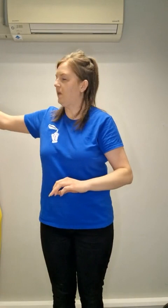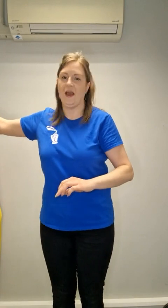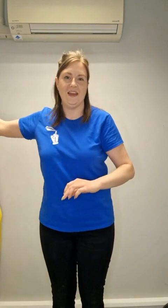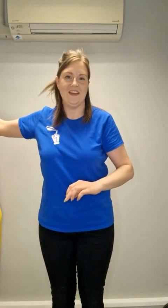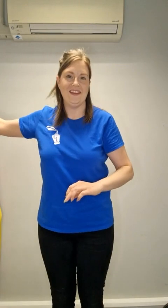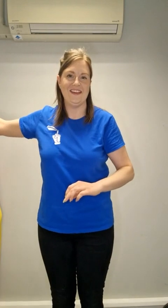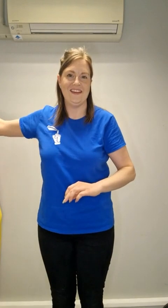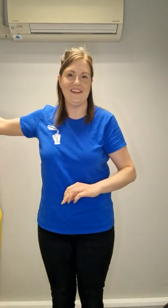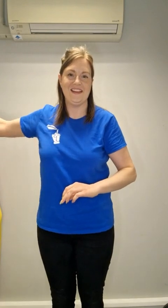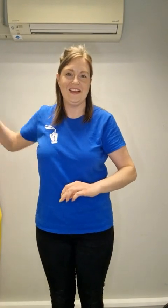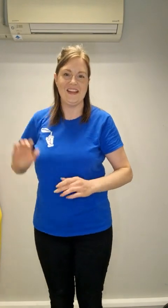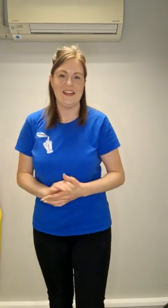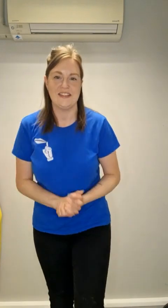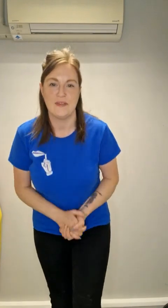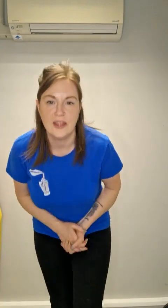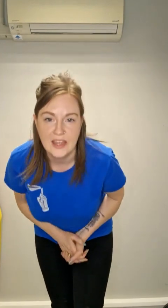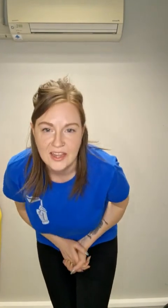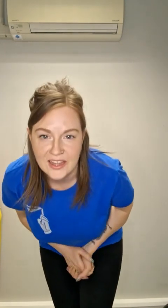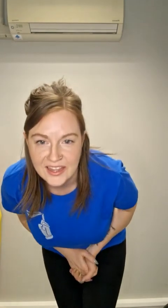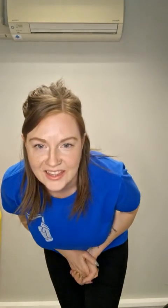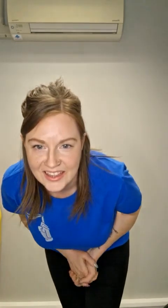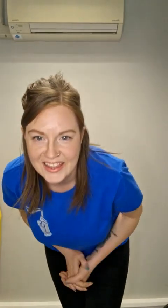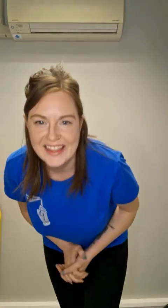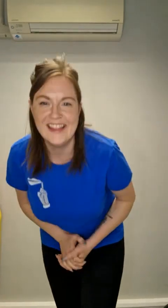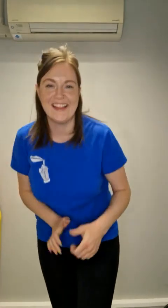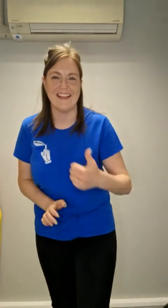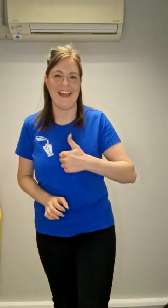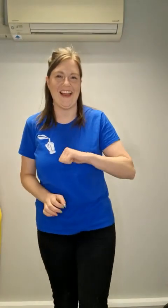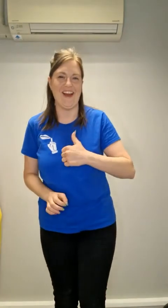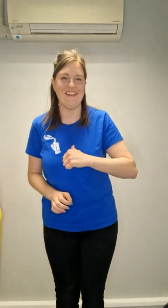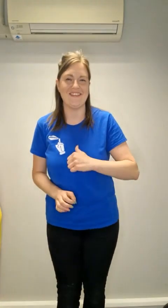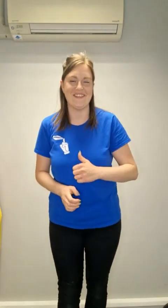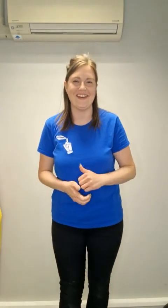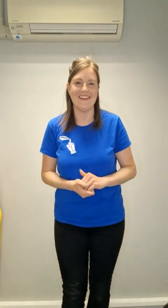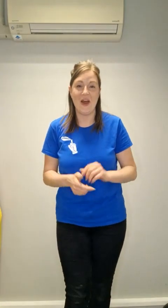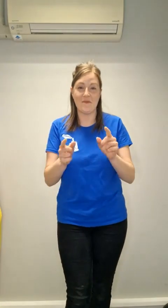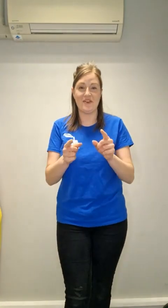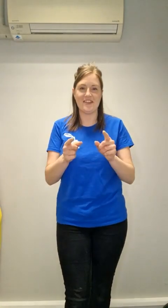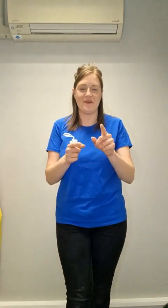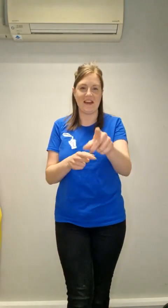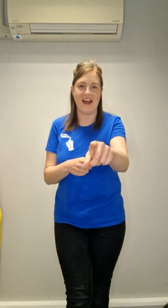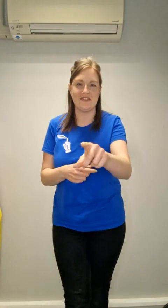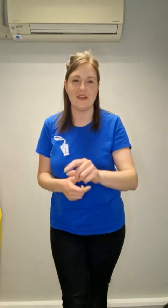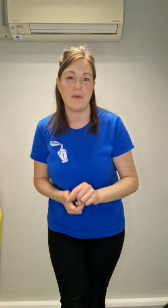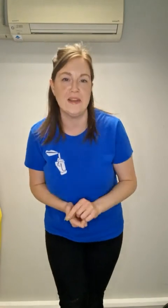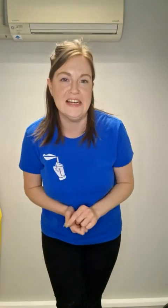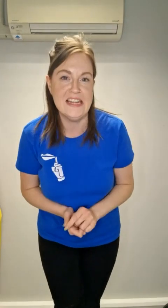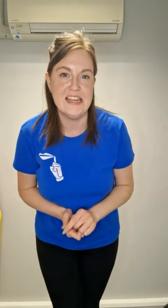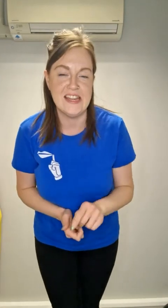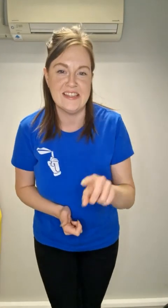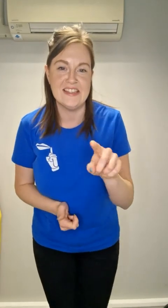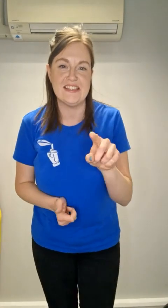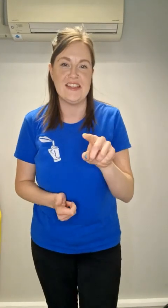Okay, so hello everyone. I'm really sorry. I'm going to have to probably lean in to see